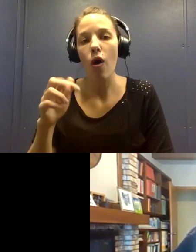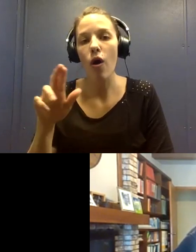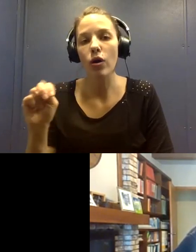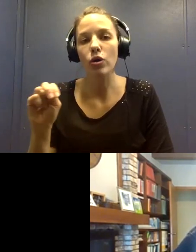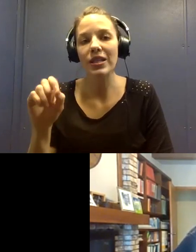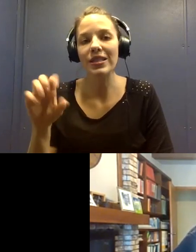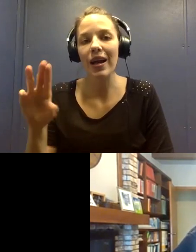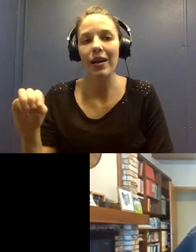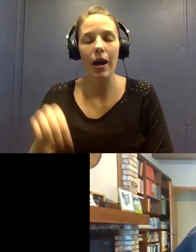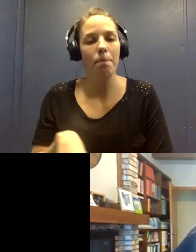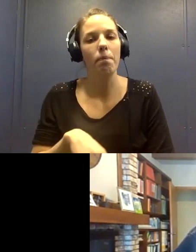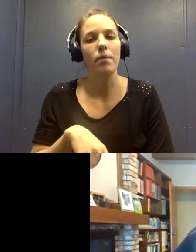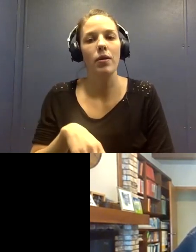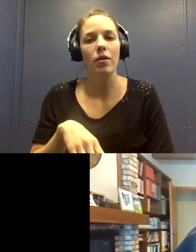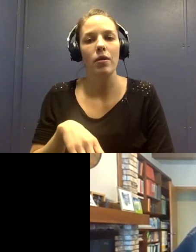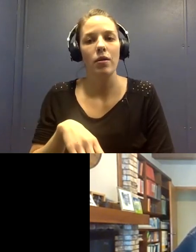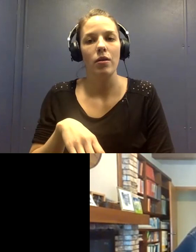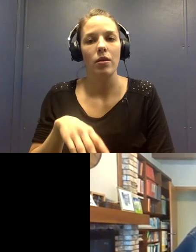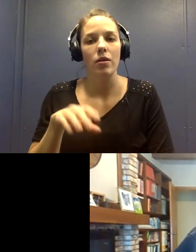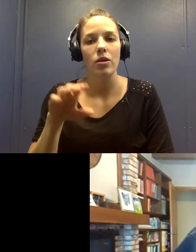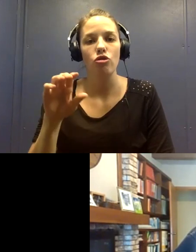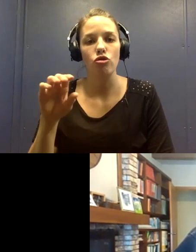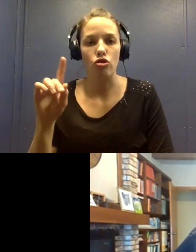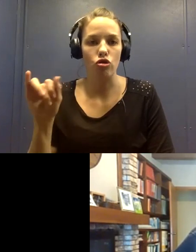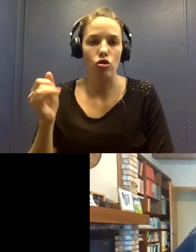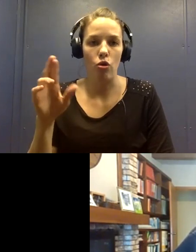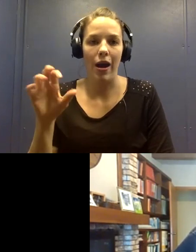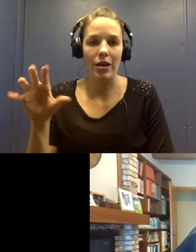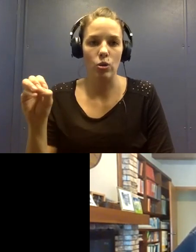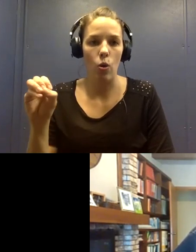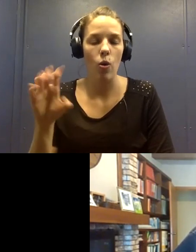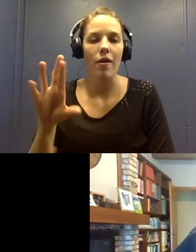Walgreens.com, Jewel Osco Pharmacy, which is